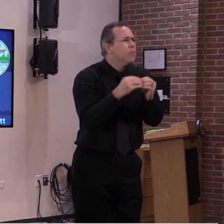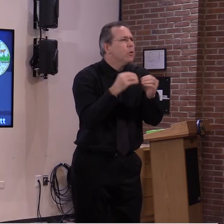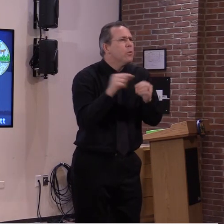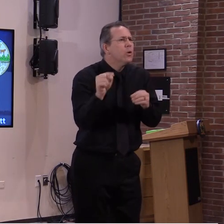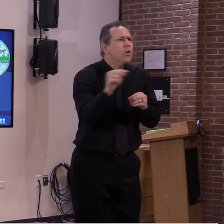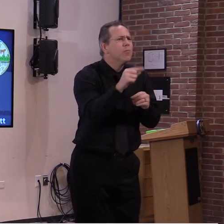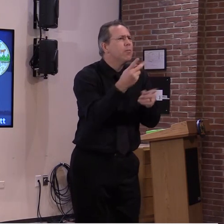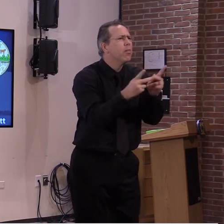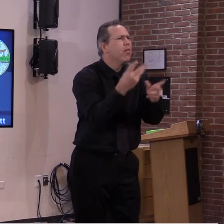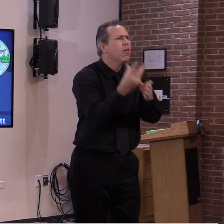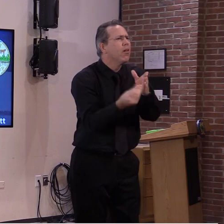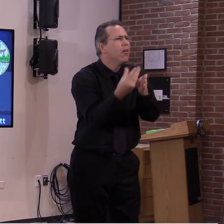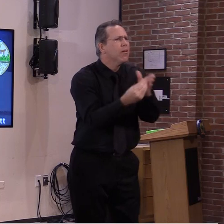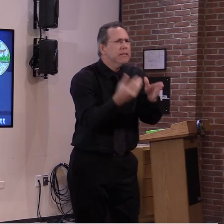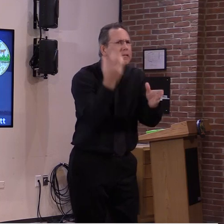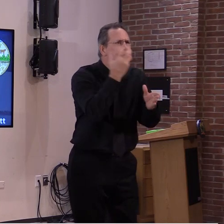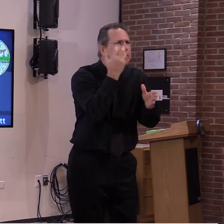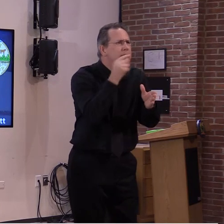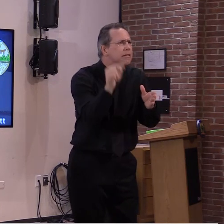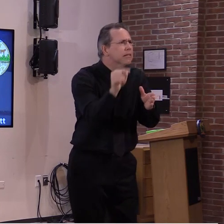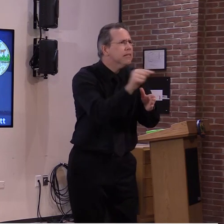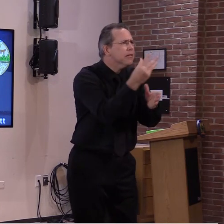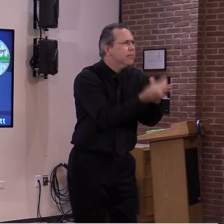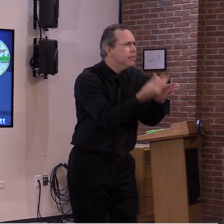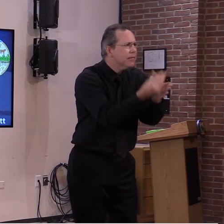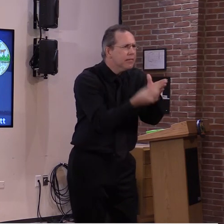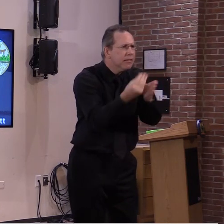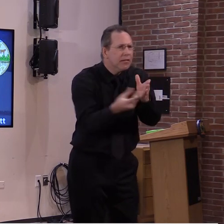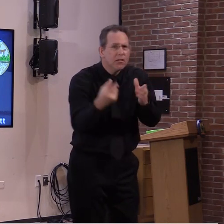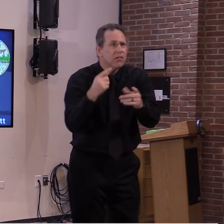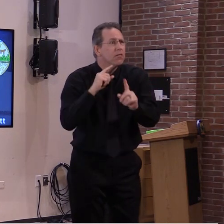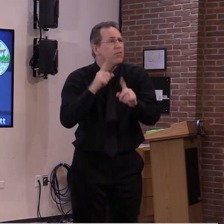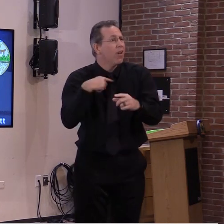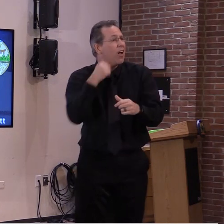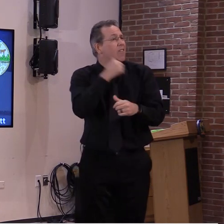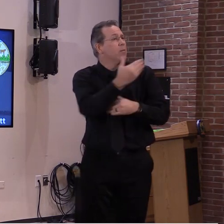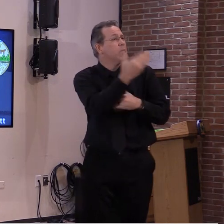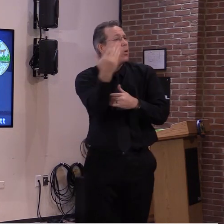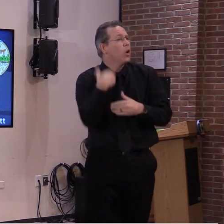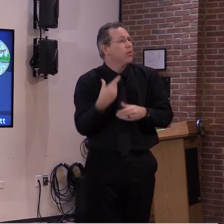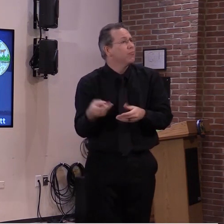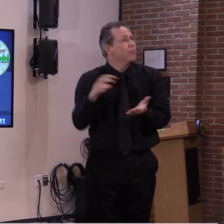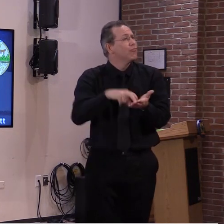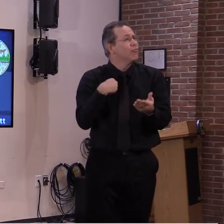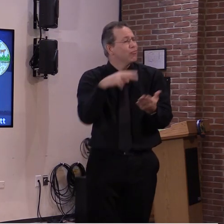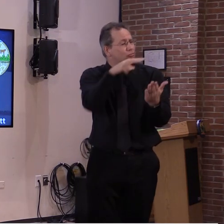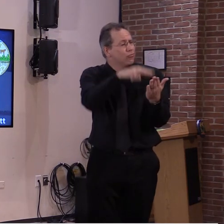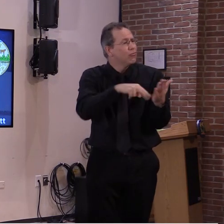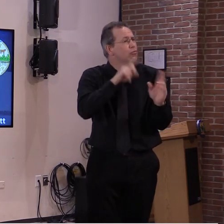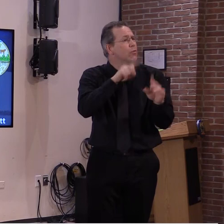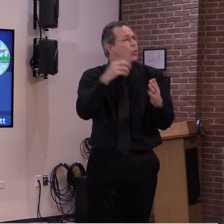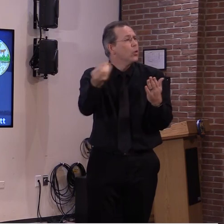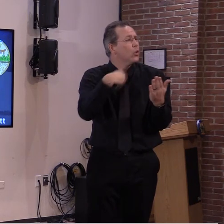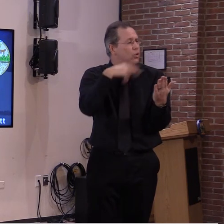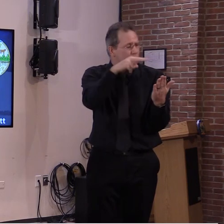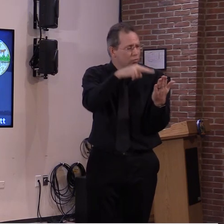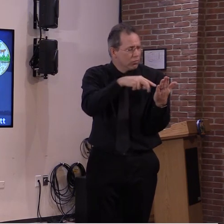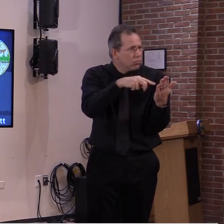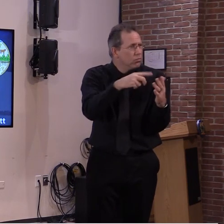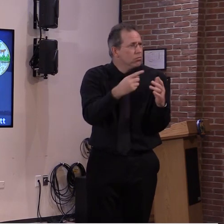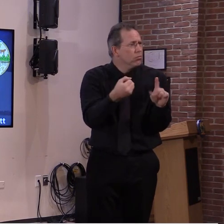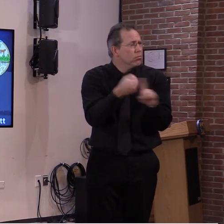report early each morning and I see 2, 4, 5 deaths listed, I feel